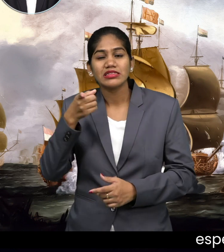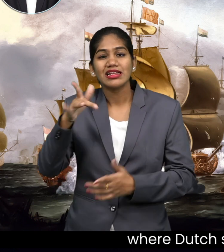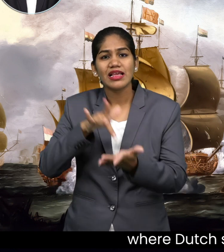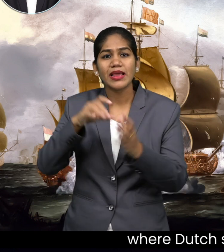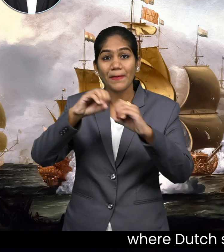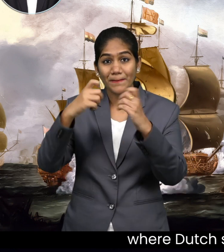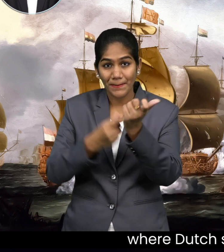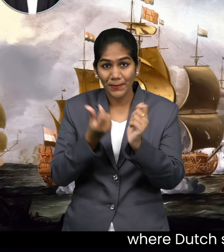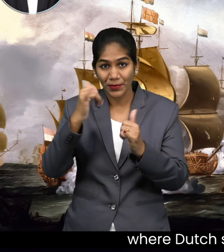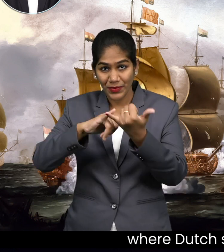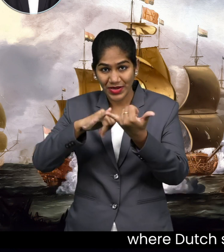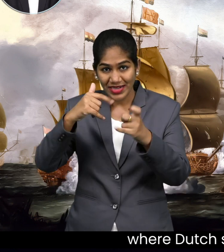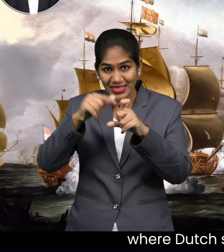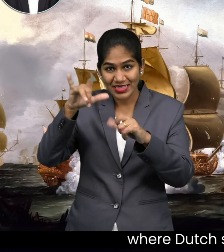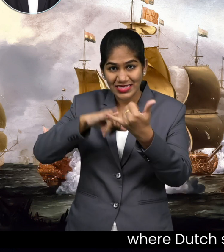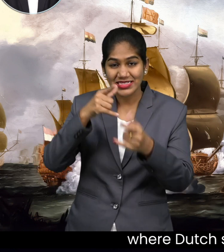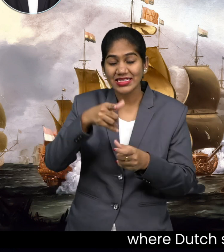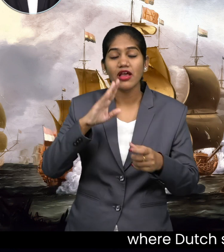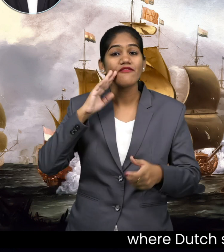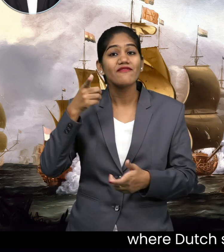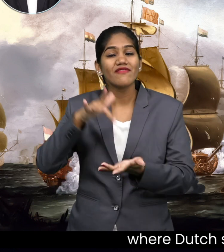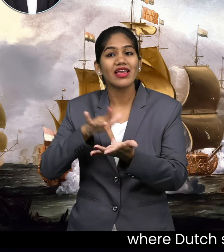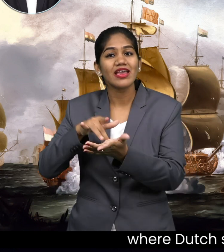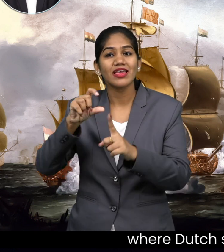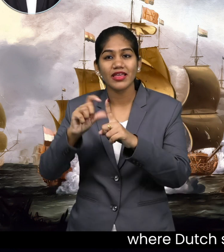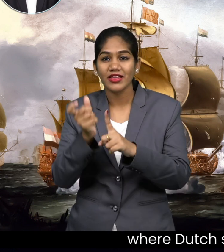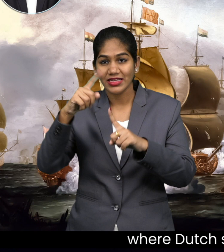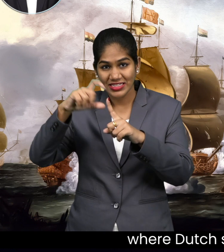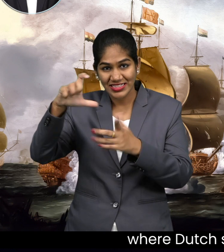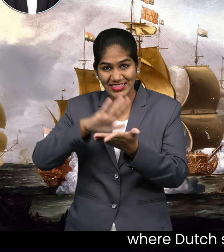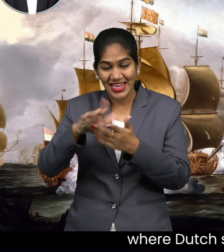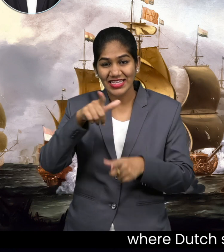where Dutch speakers were a minority.